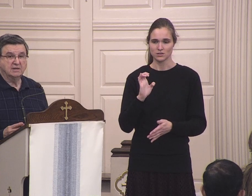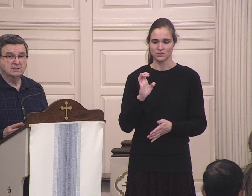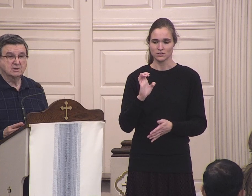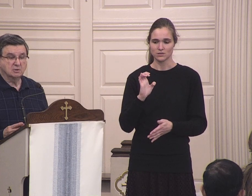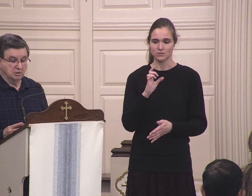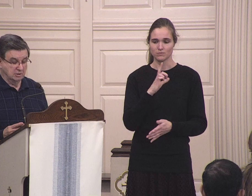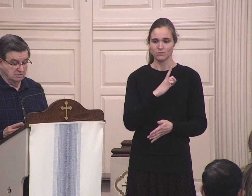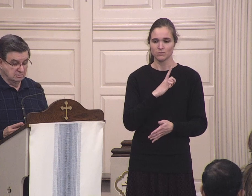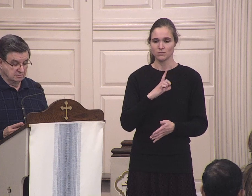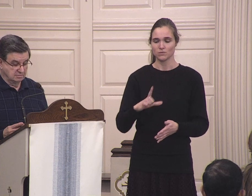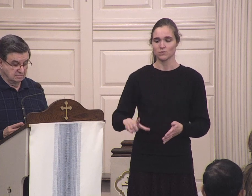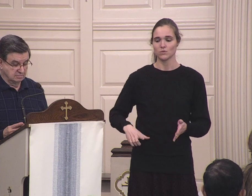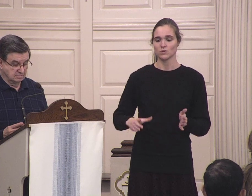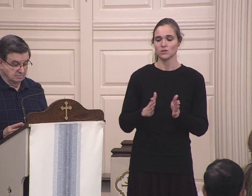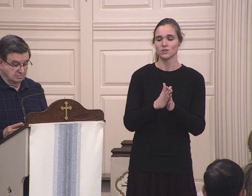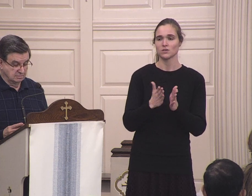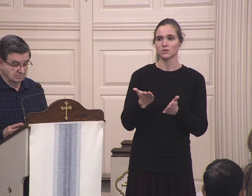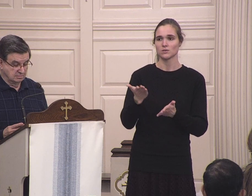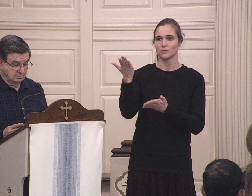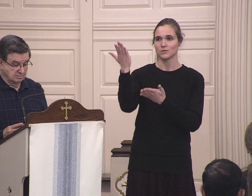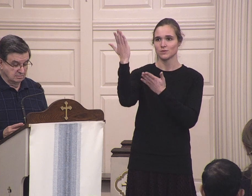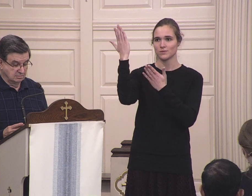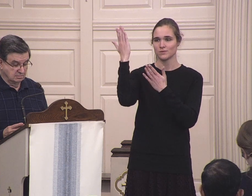We pray to the Lord.